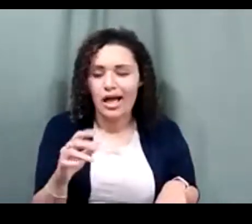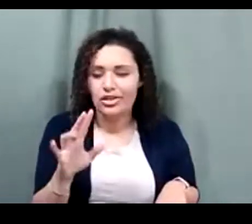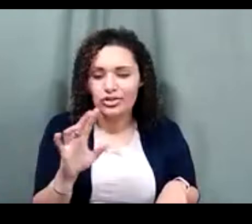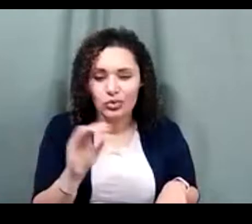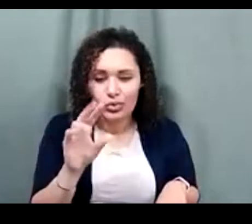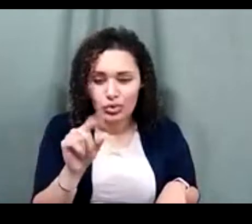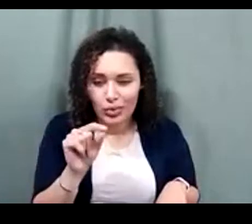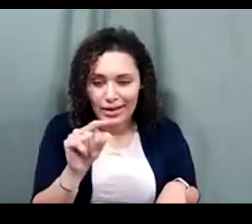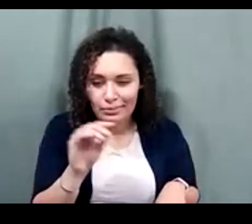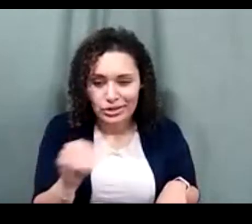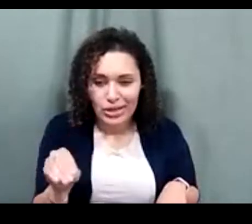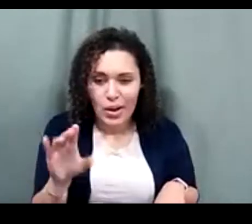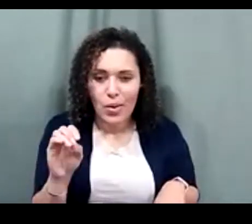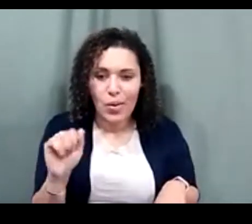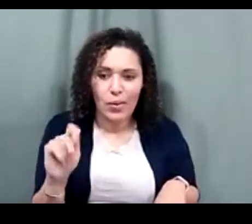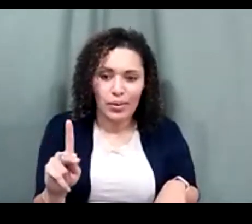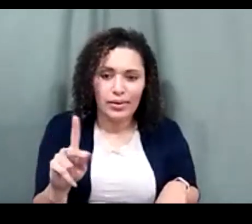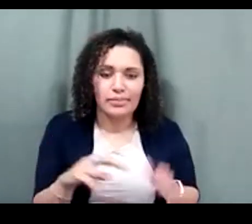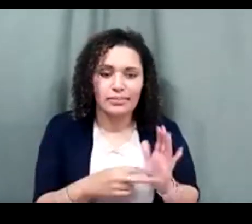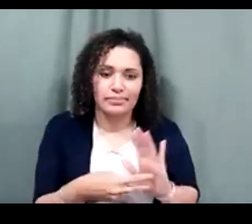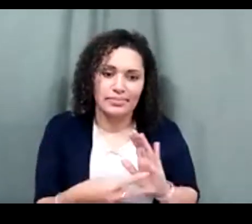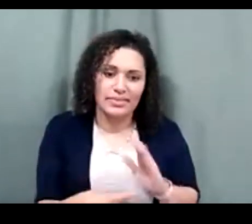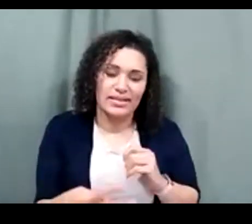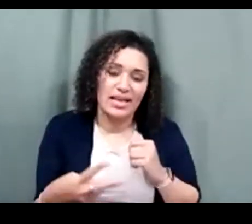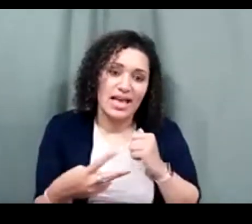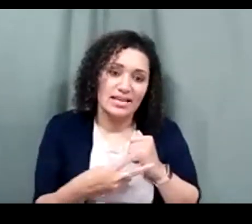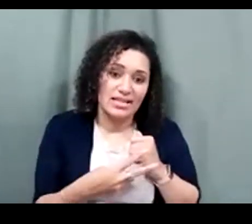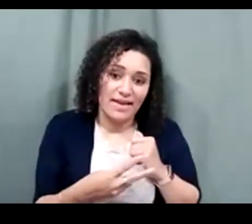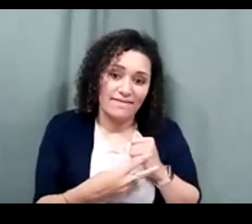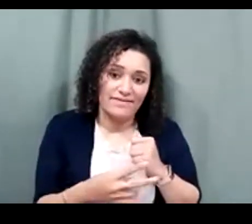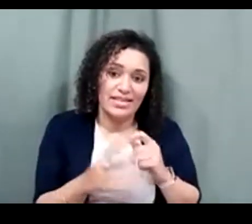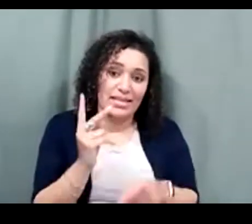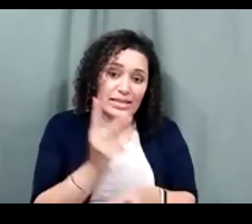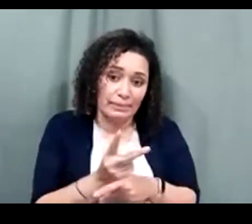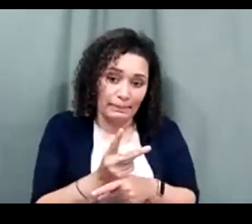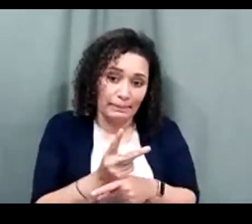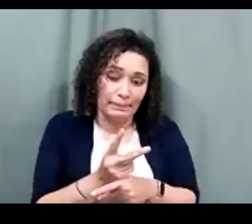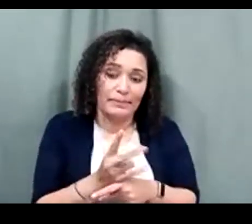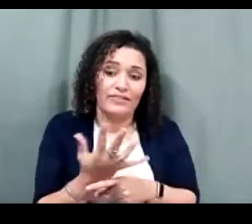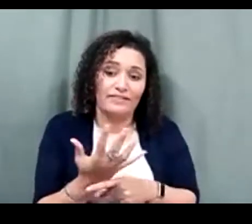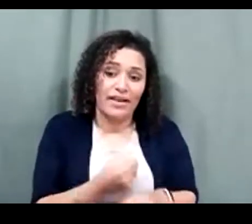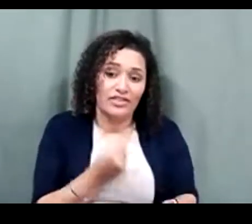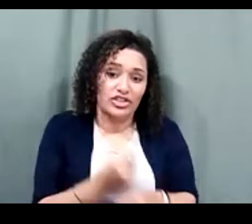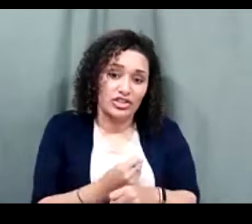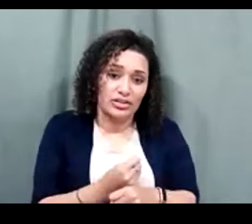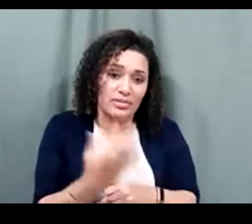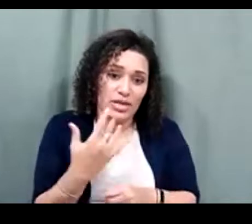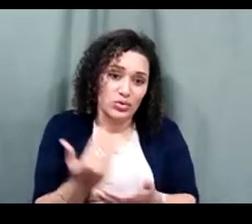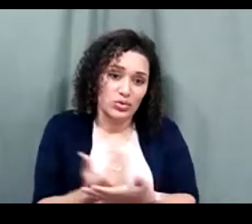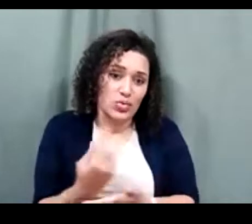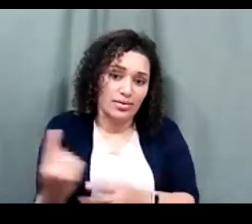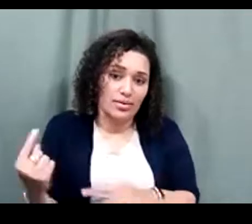to save our barrels for 5 years and then get rid of them because we have the new ones coming in.